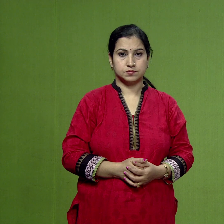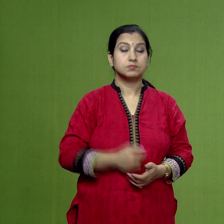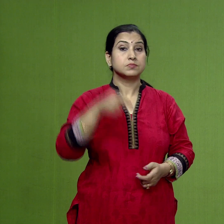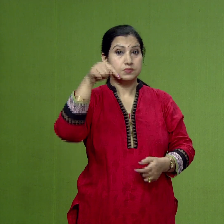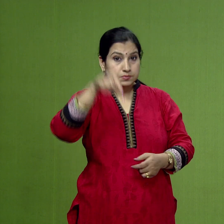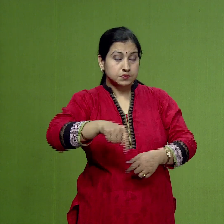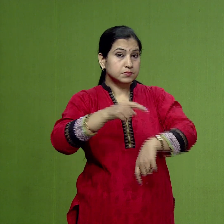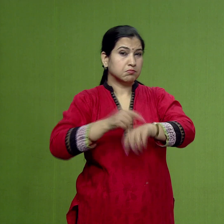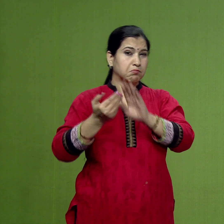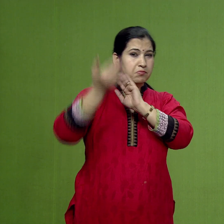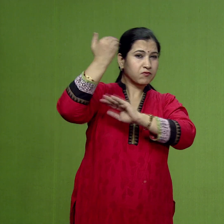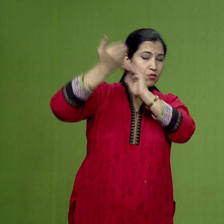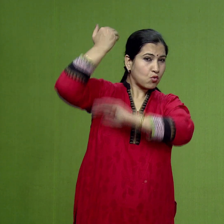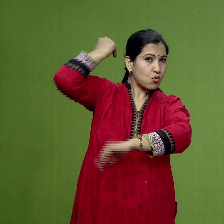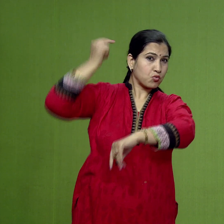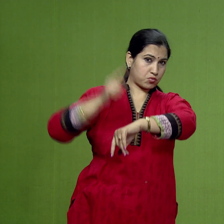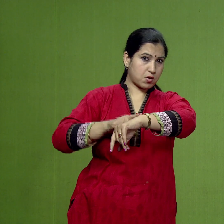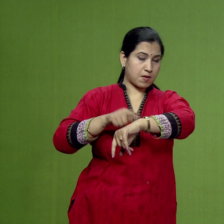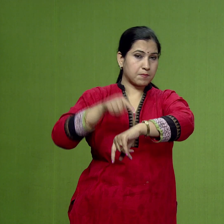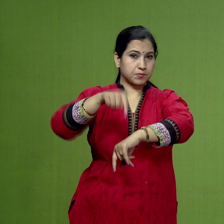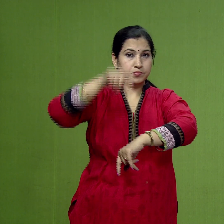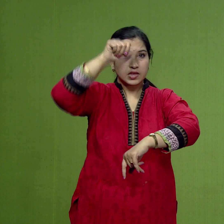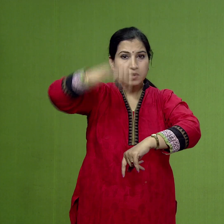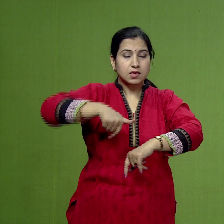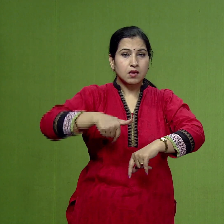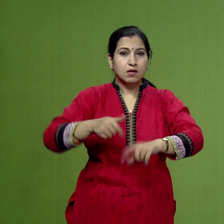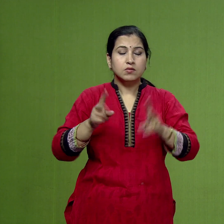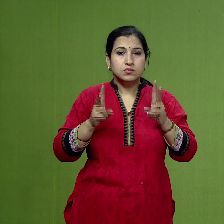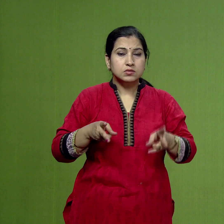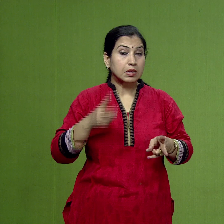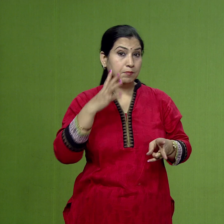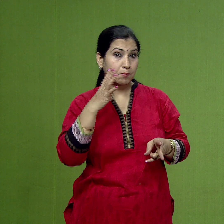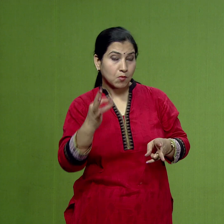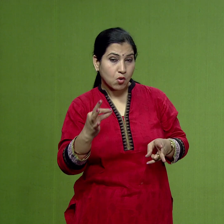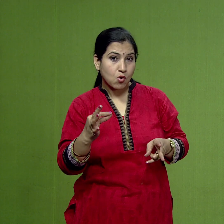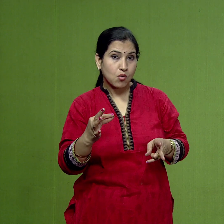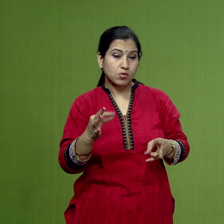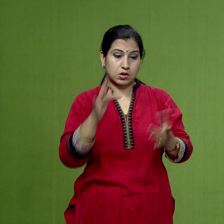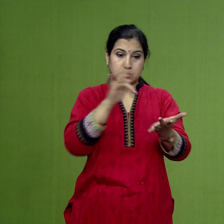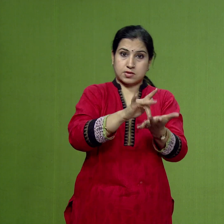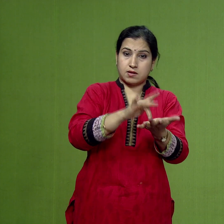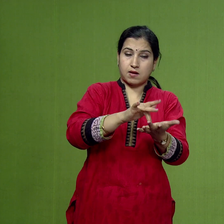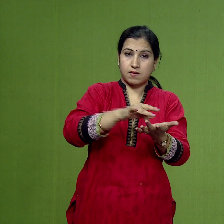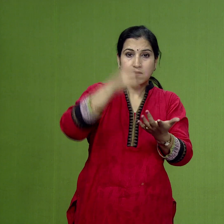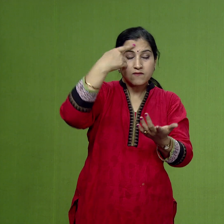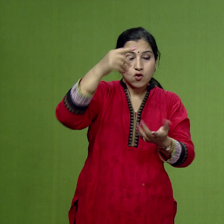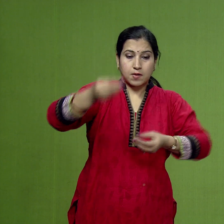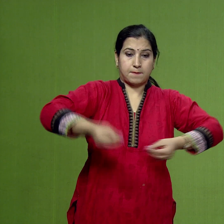During ancient and medieval times, India had remained an important center for trade due